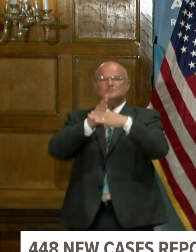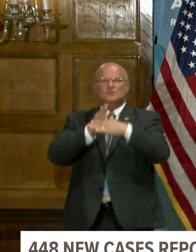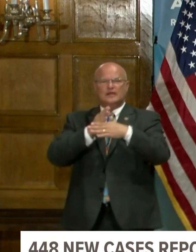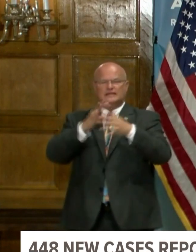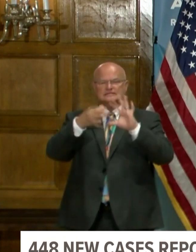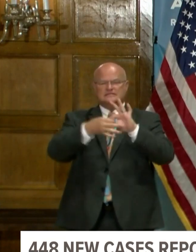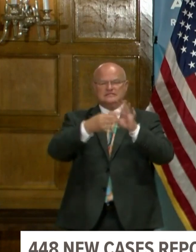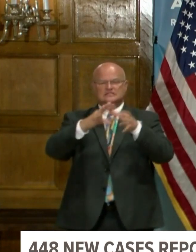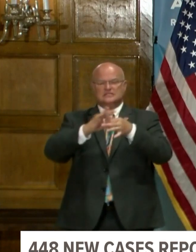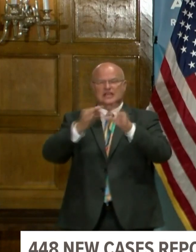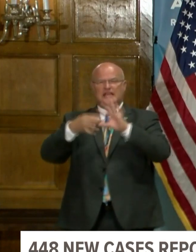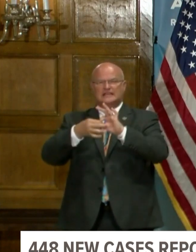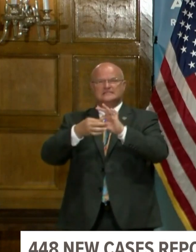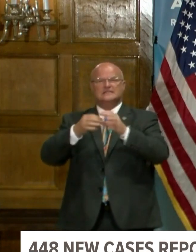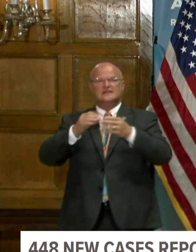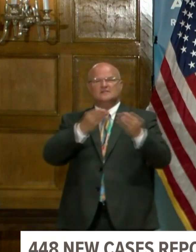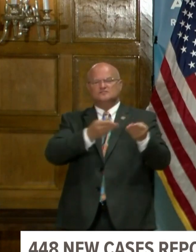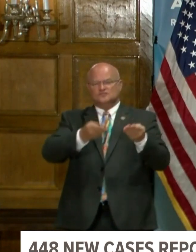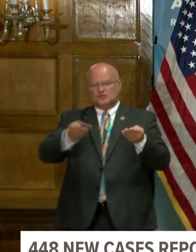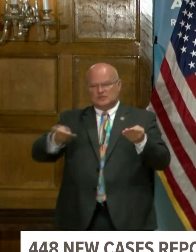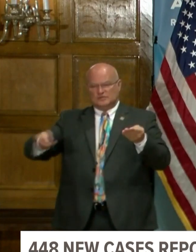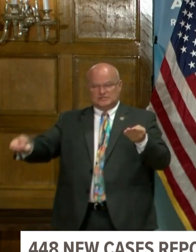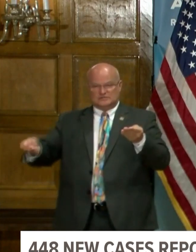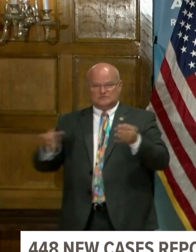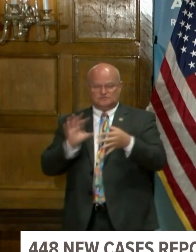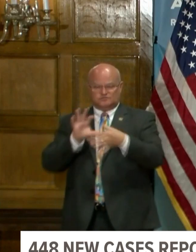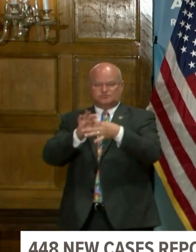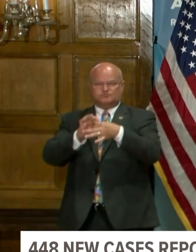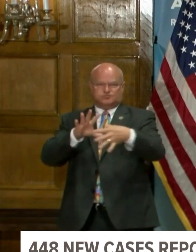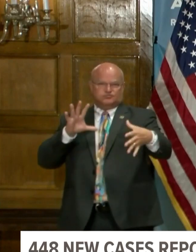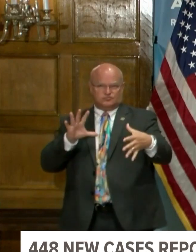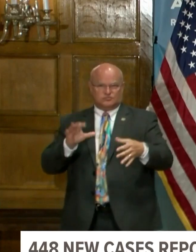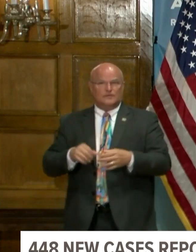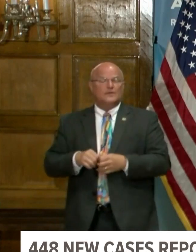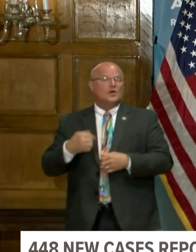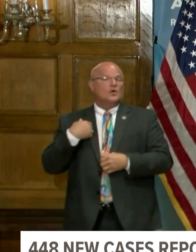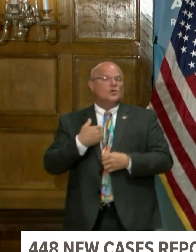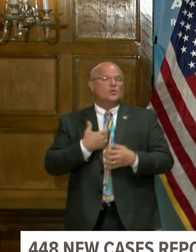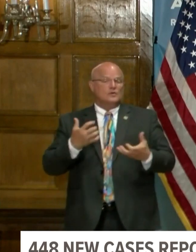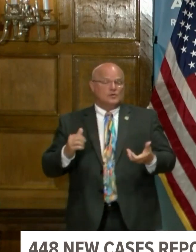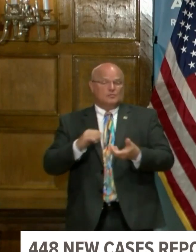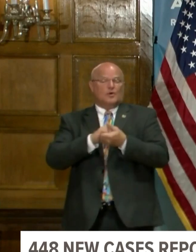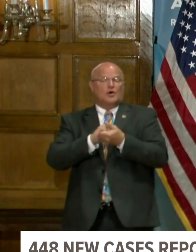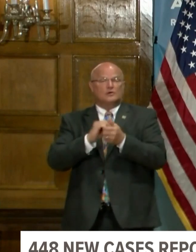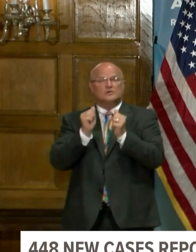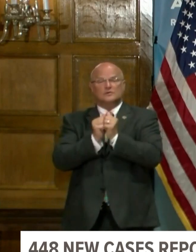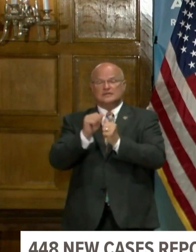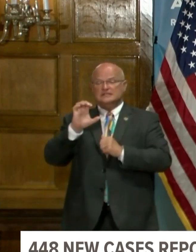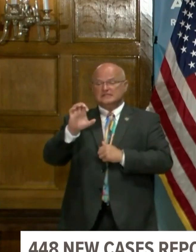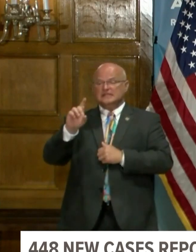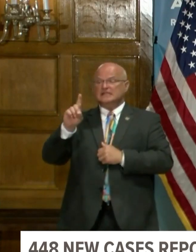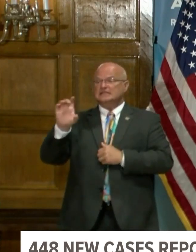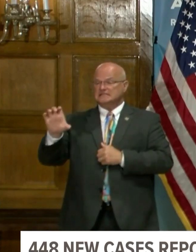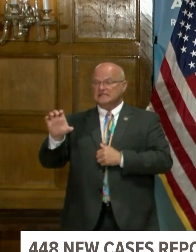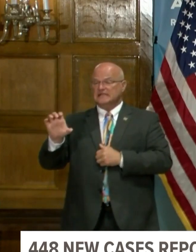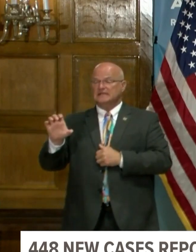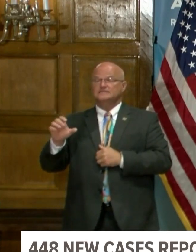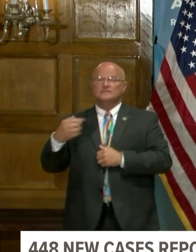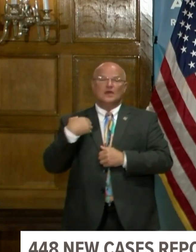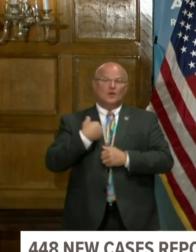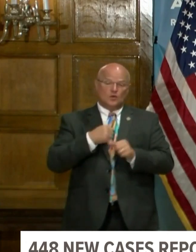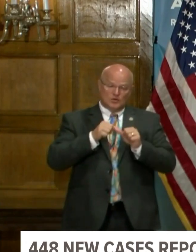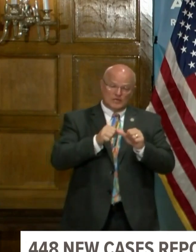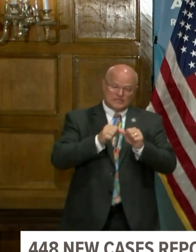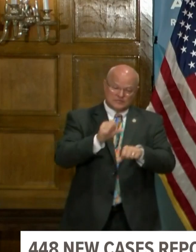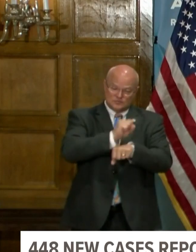transmission. And so we're looking forward to partnering with them on that, and we'll continue doing all the things that we're doing that we know